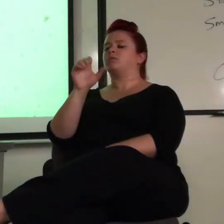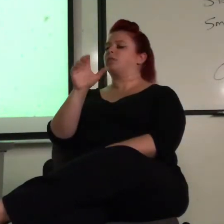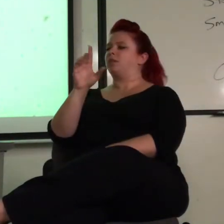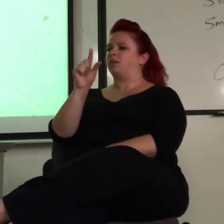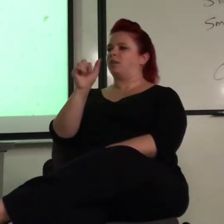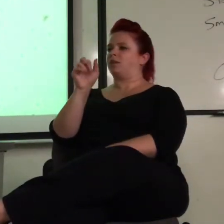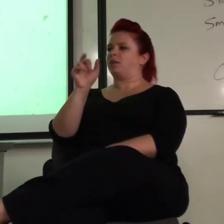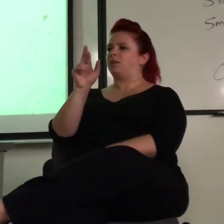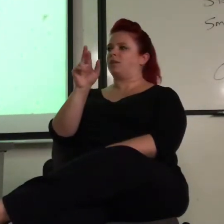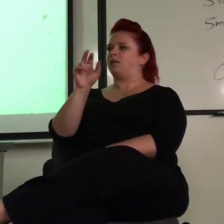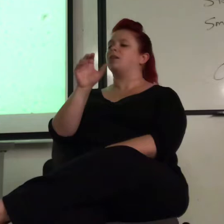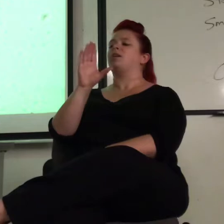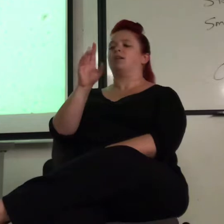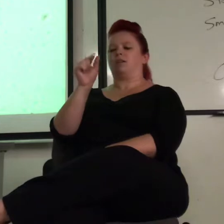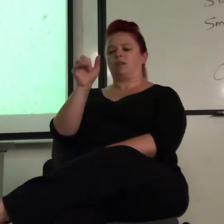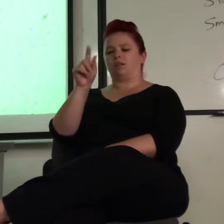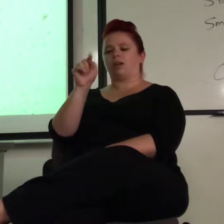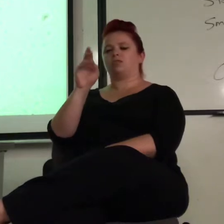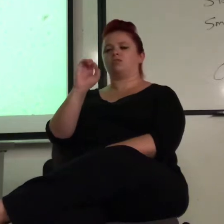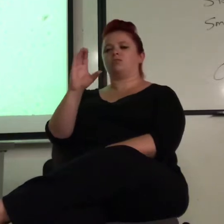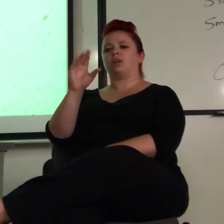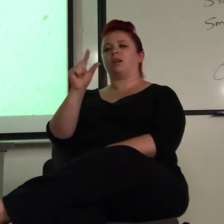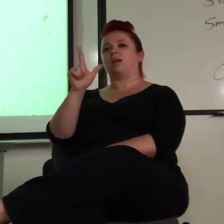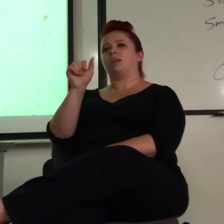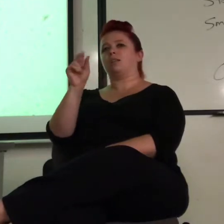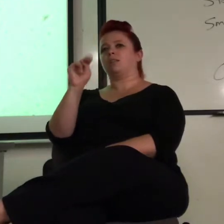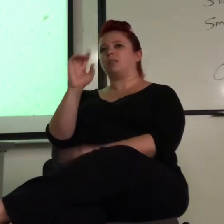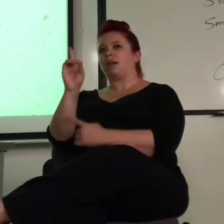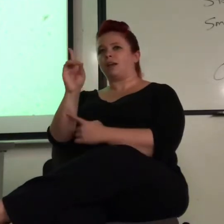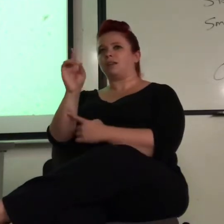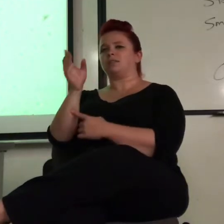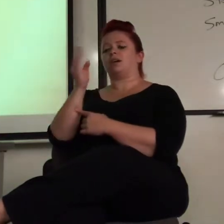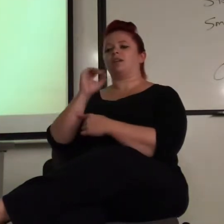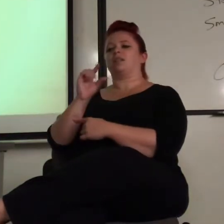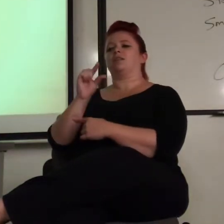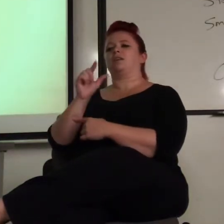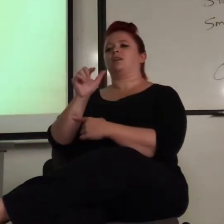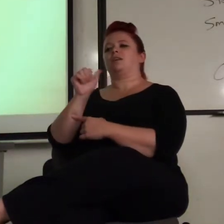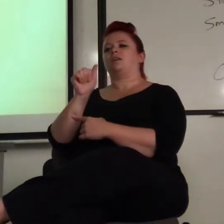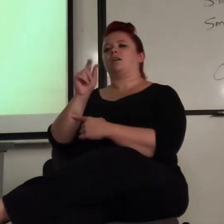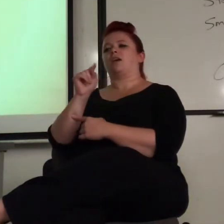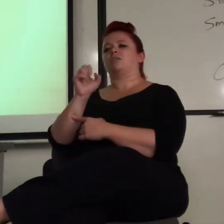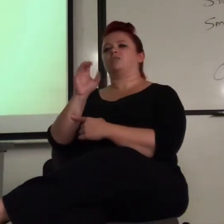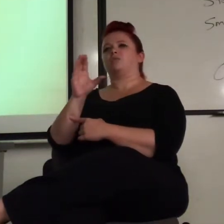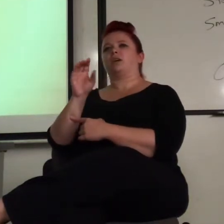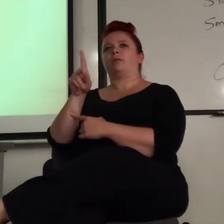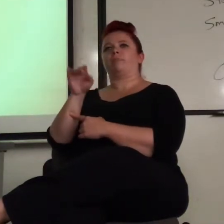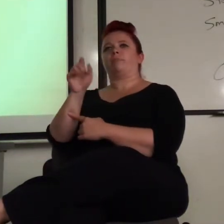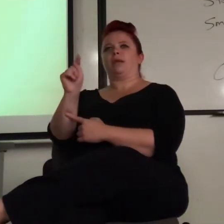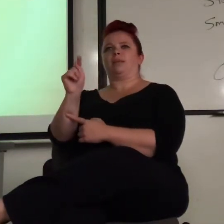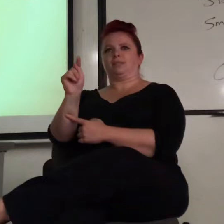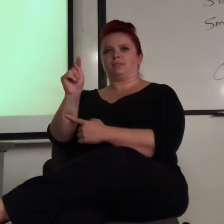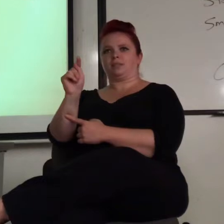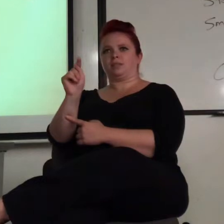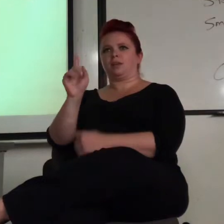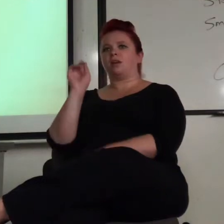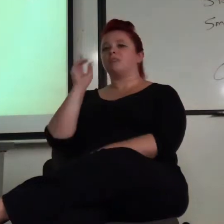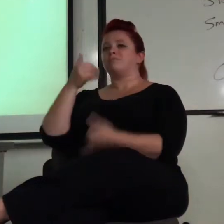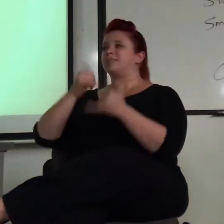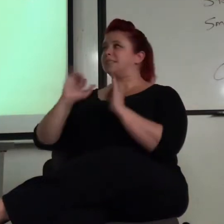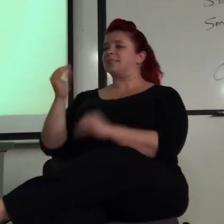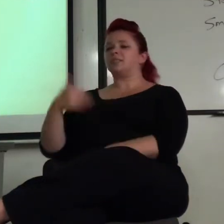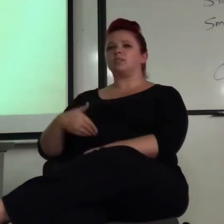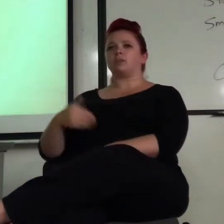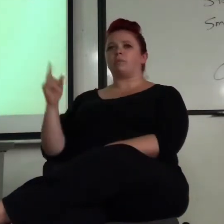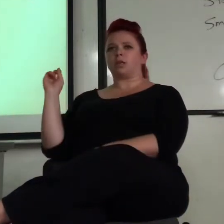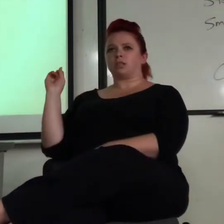Once again, gastric gland, gastric pit, the mucosa. This is still stomach.